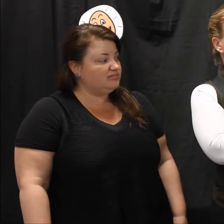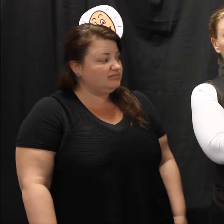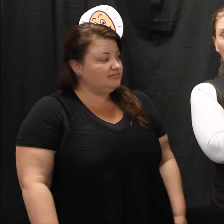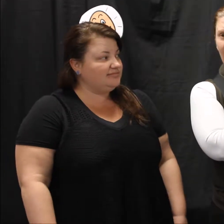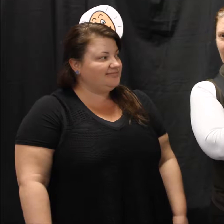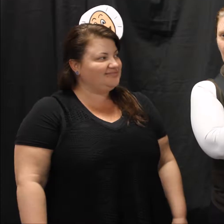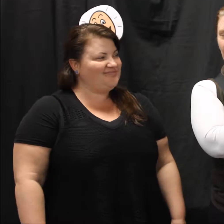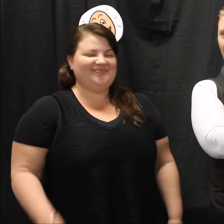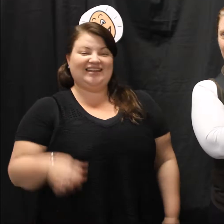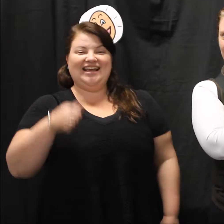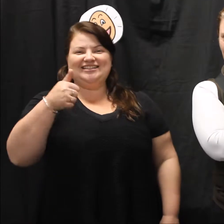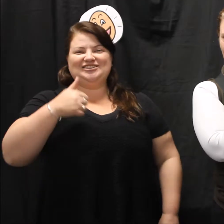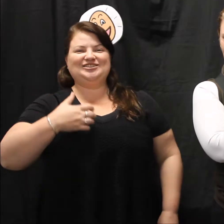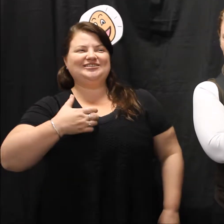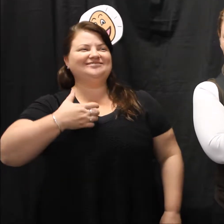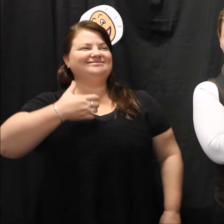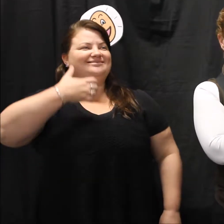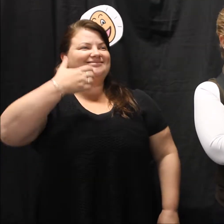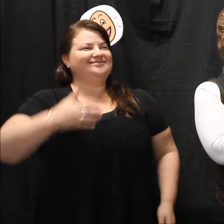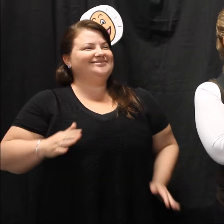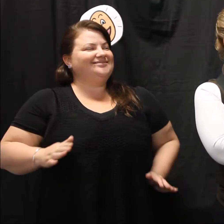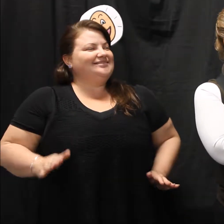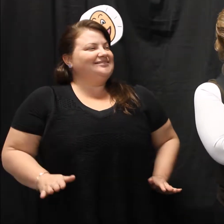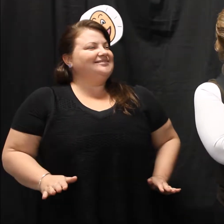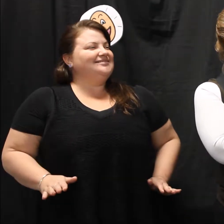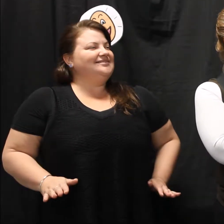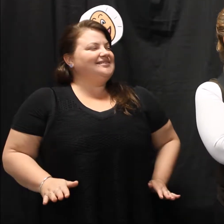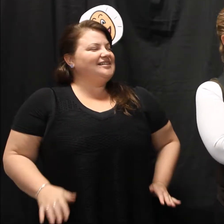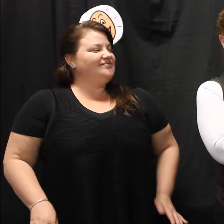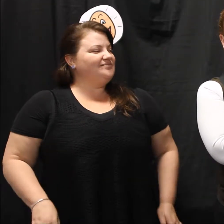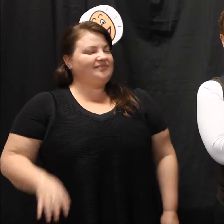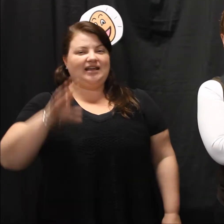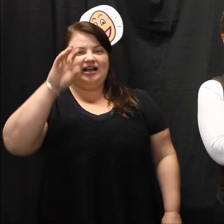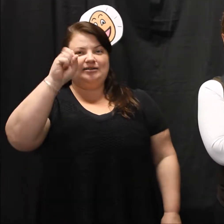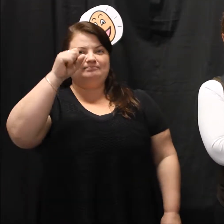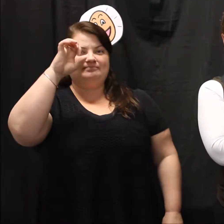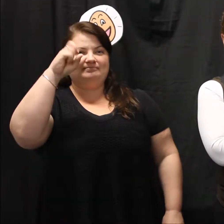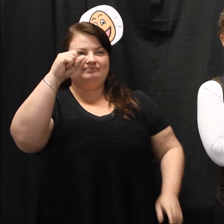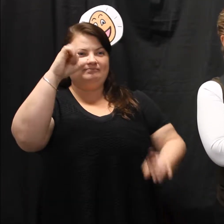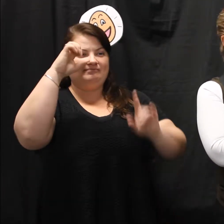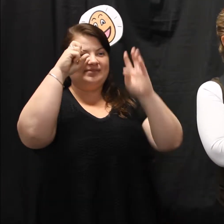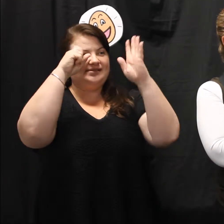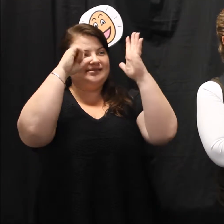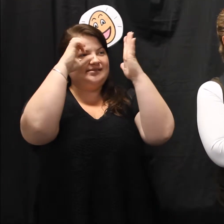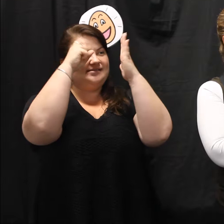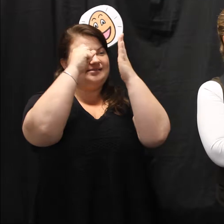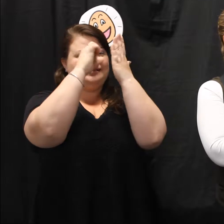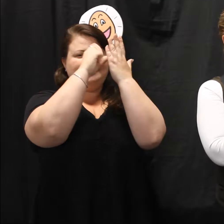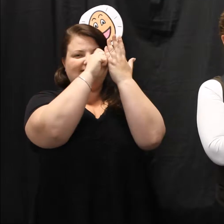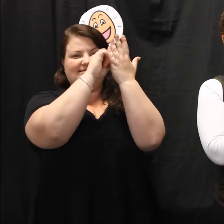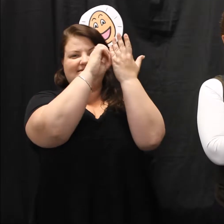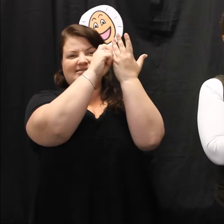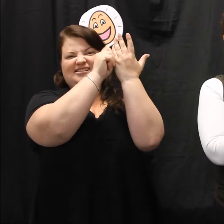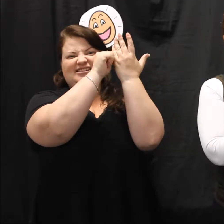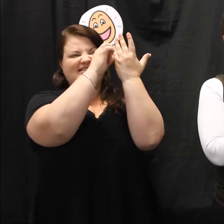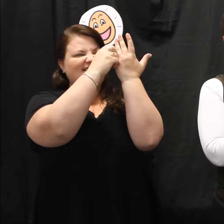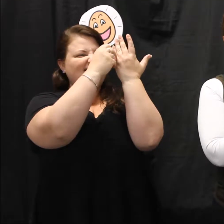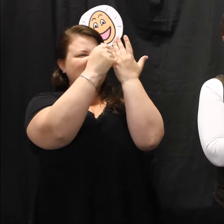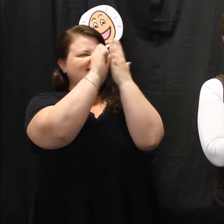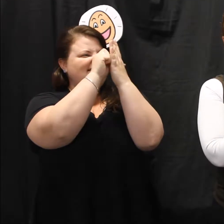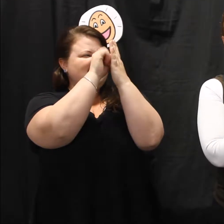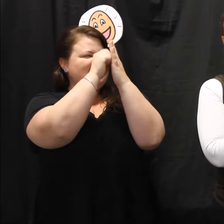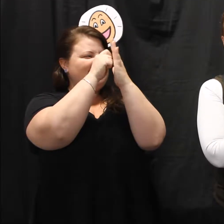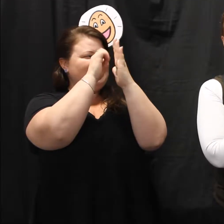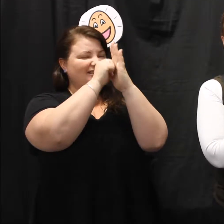He was very good at standing still and munching shoots of trees. But